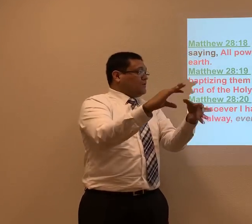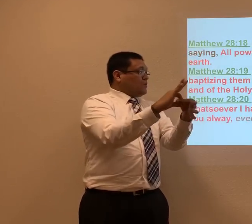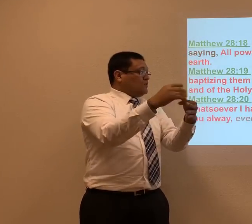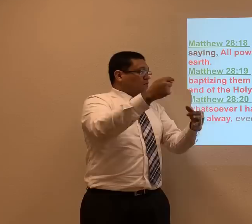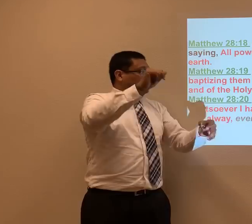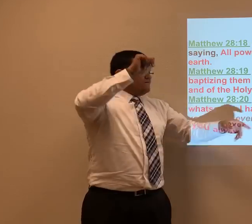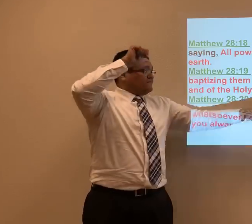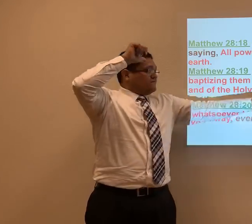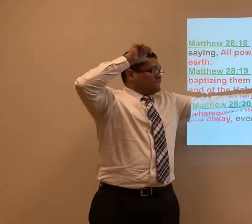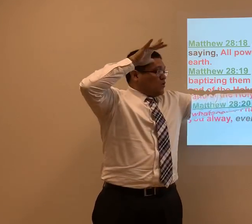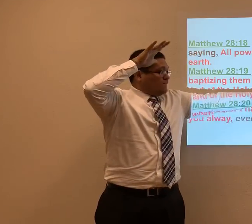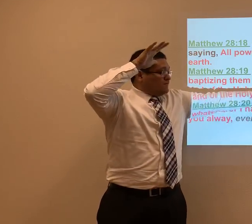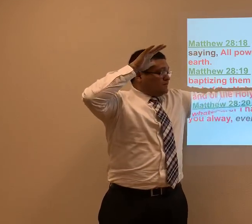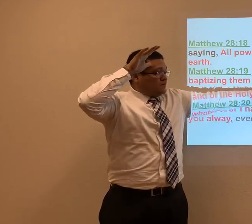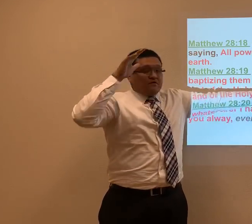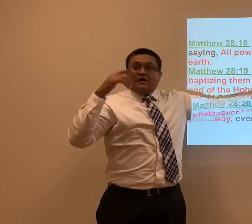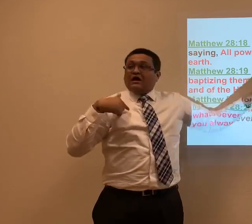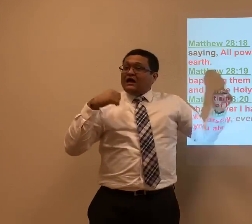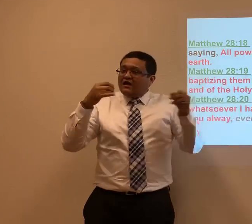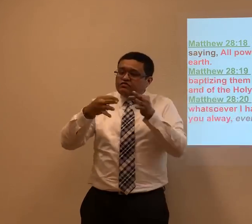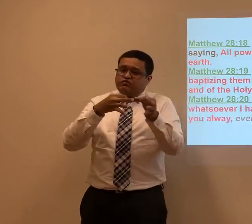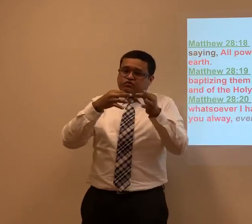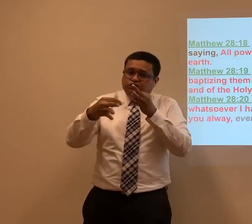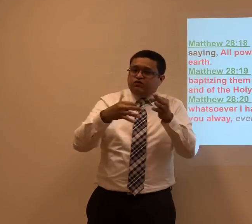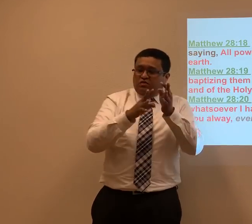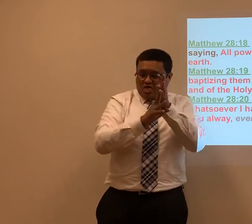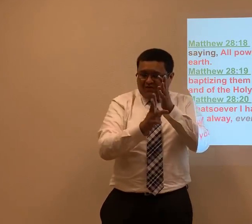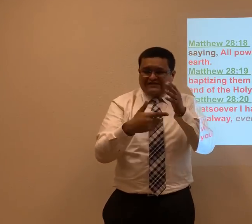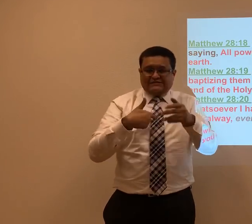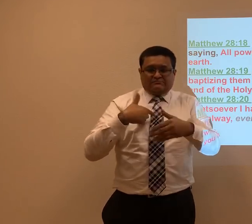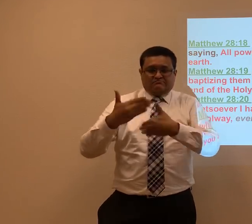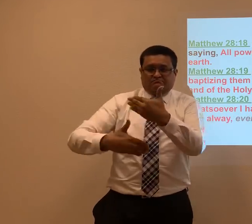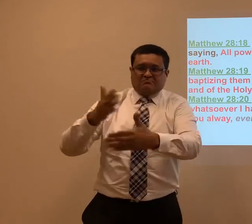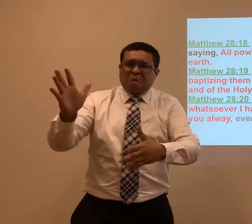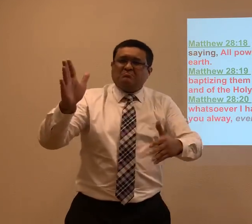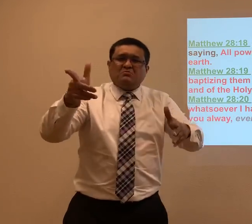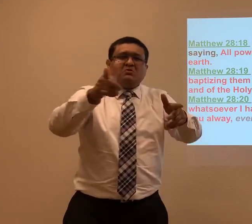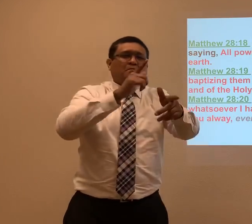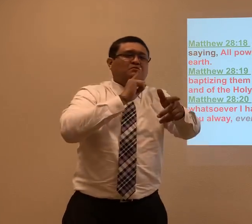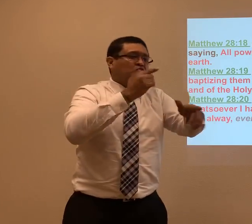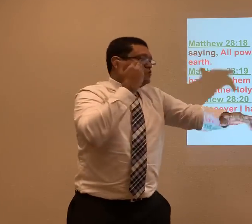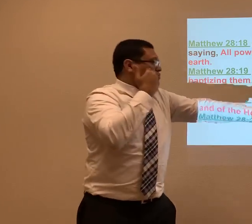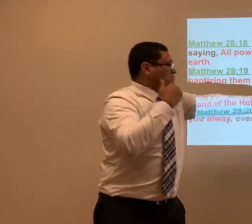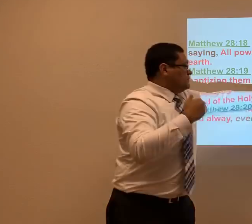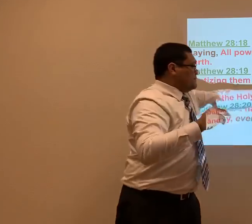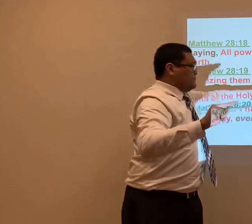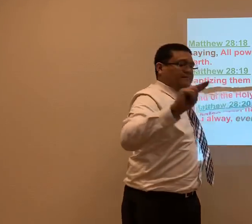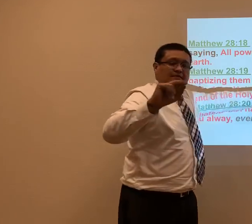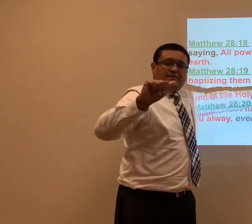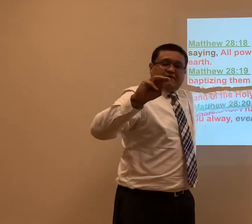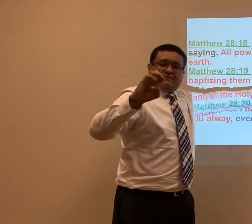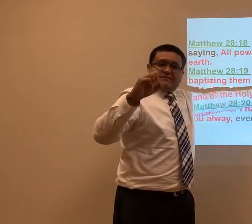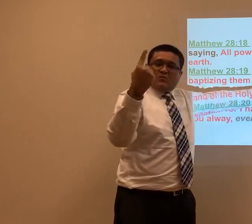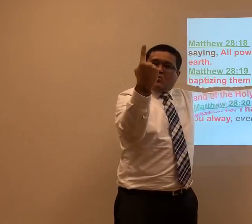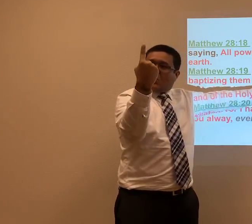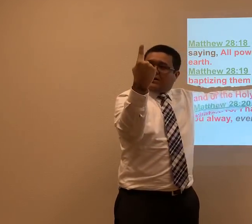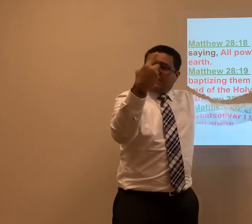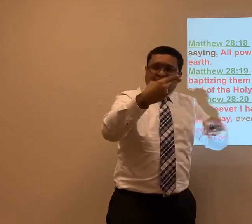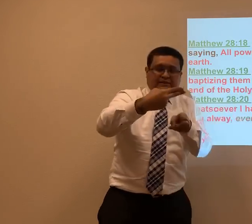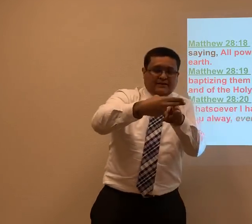them in the name of the Father. But notice, we have to explain, there's a lot of explanation on this. But it says name, it's